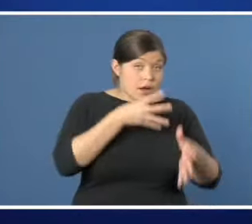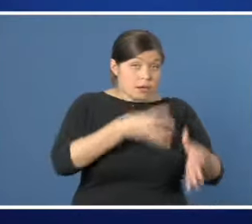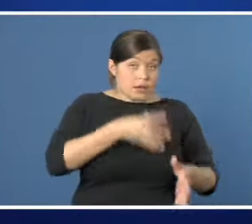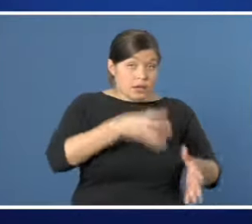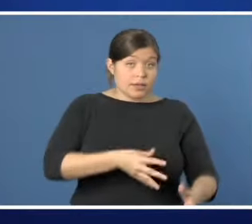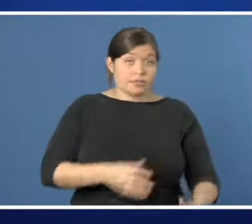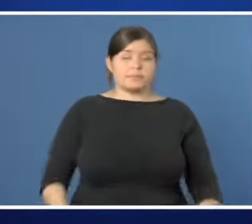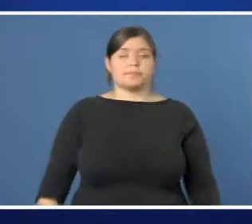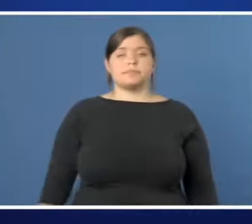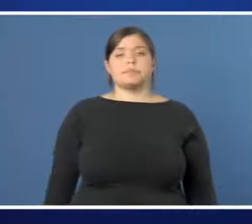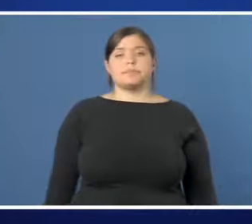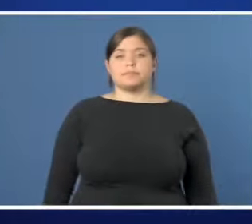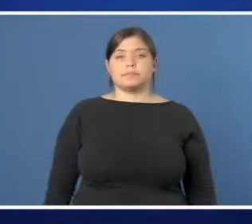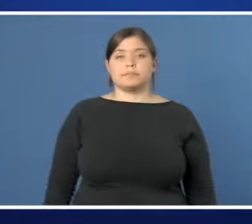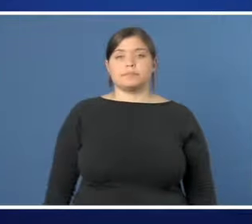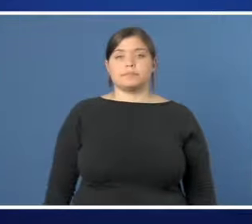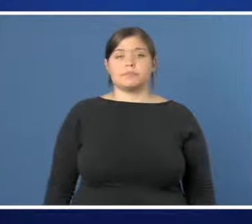Vomiting.